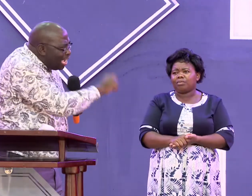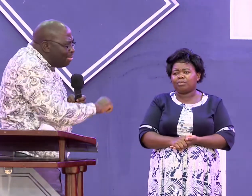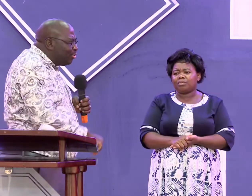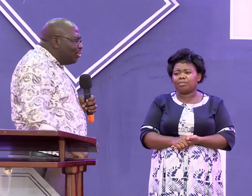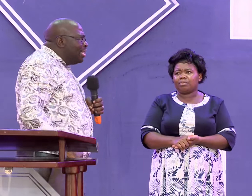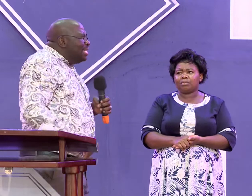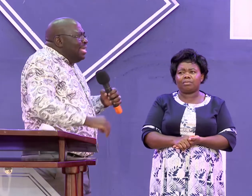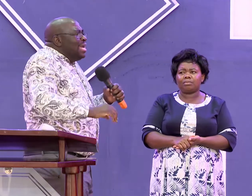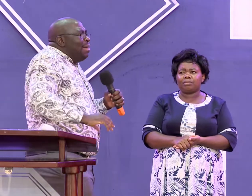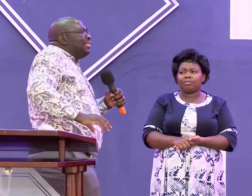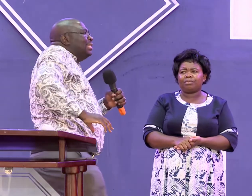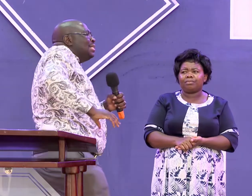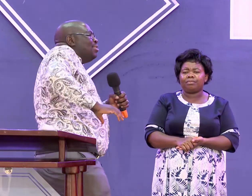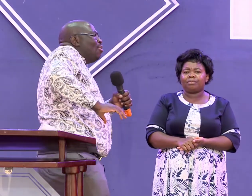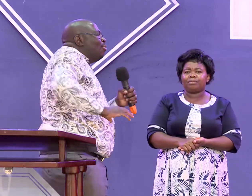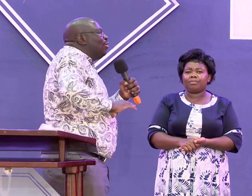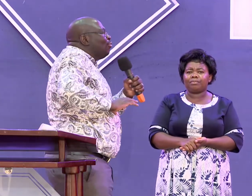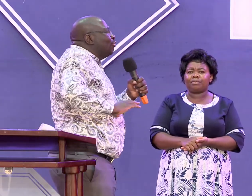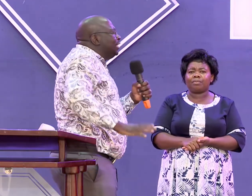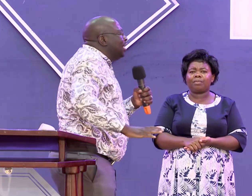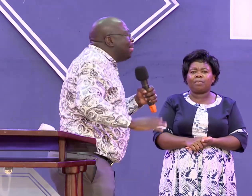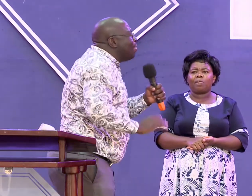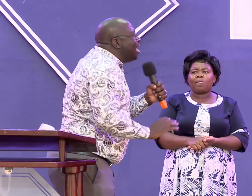Bible Uganda gamba buto.